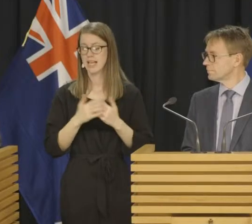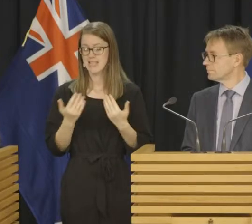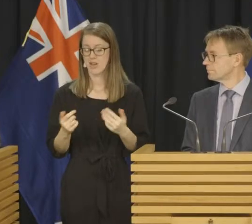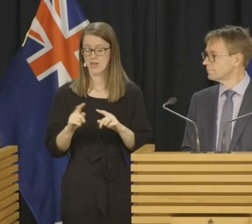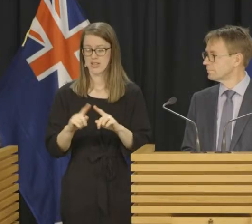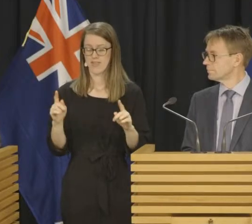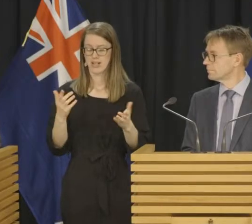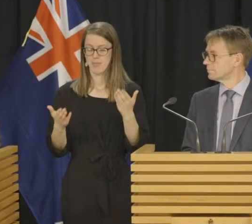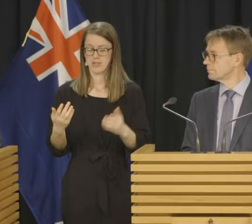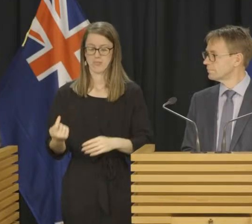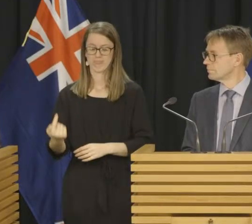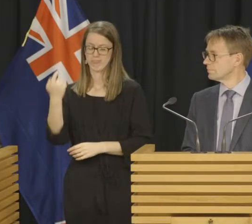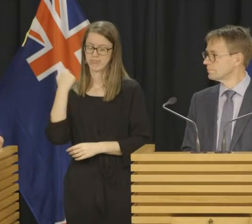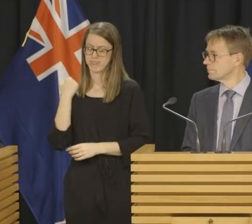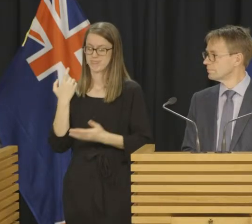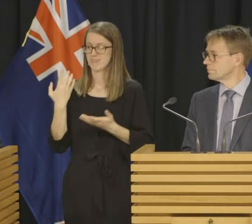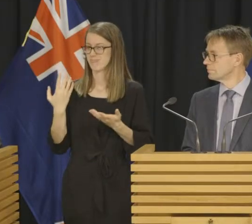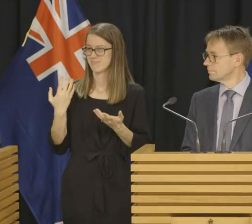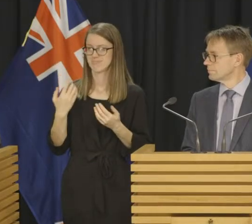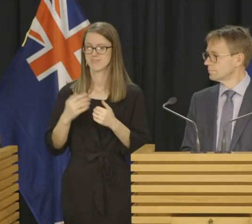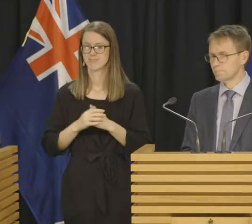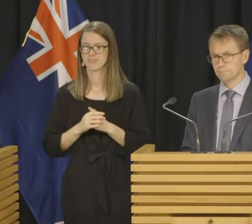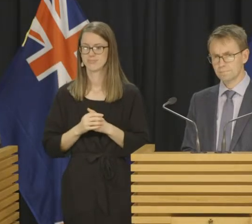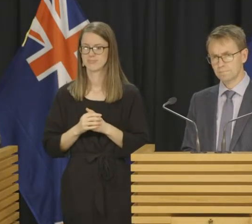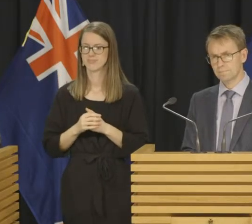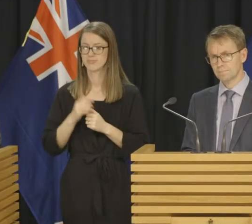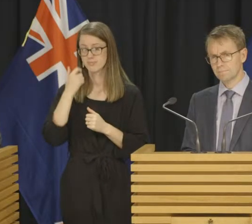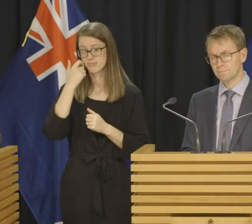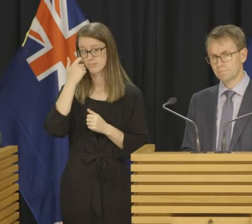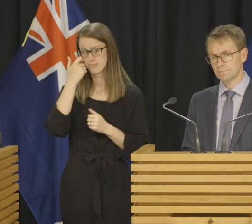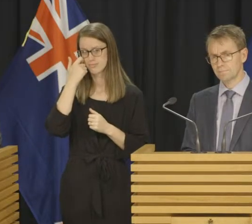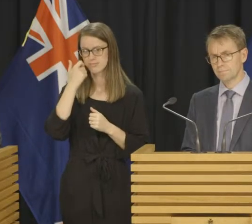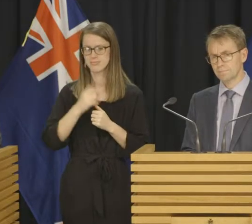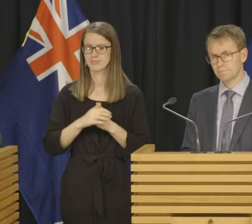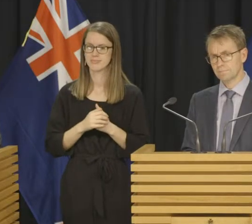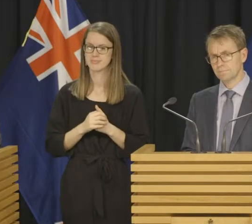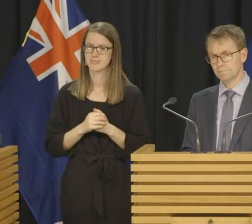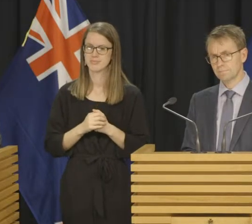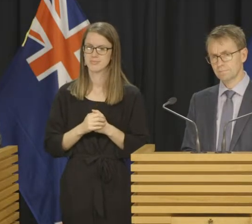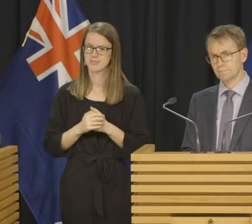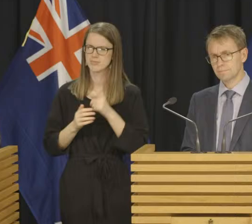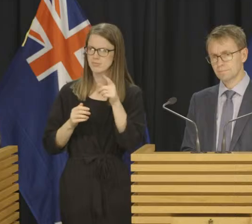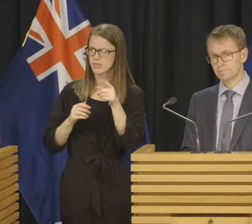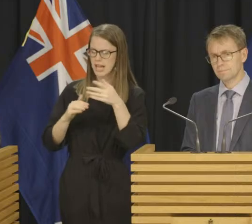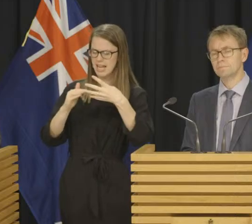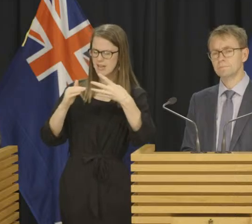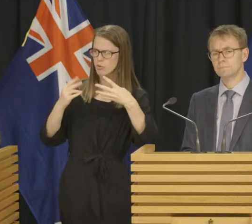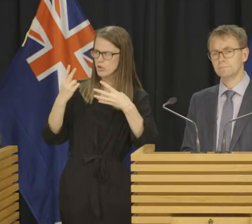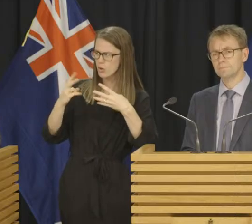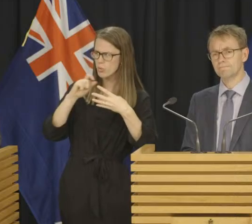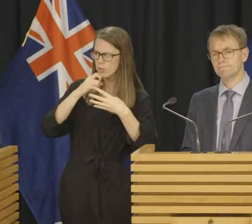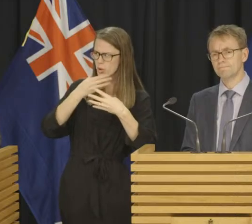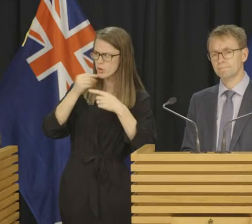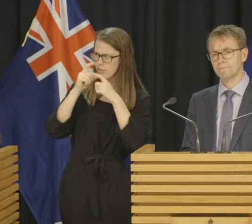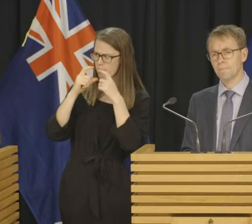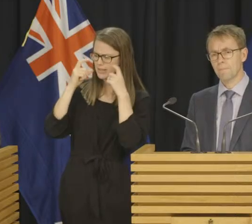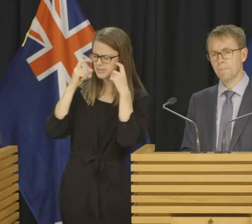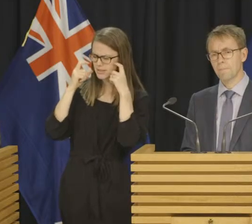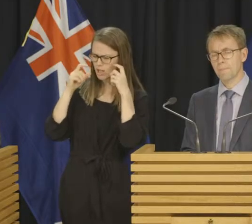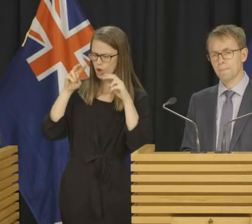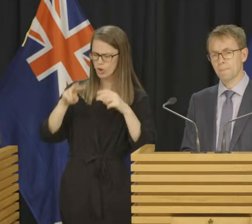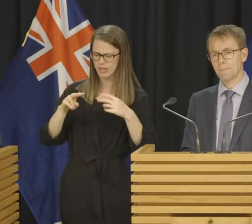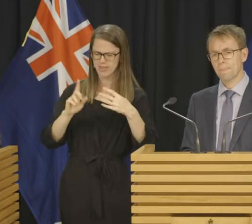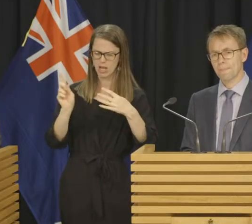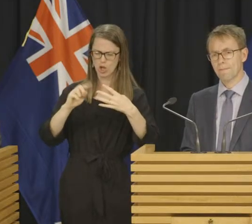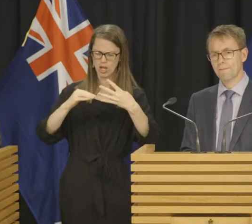different situation now to what we were previously. Is it realistic that we would be wearing them at level 2? Because looking at the alert